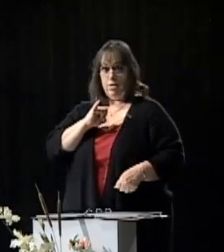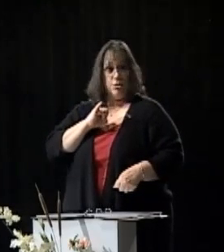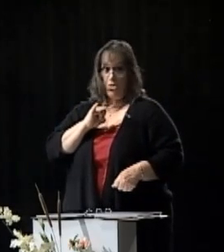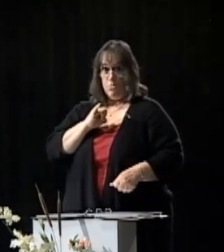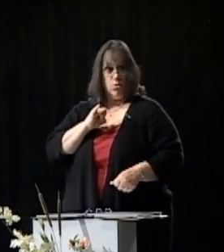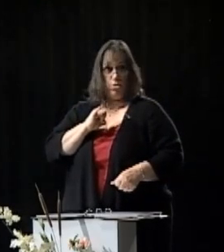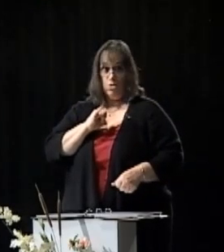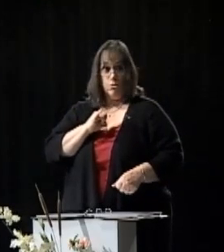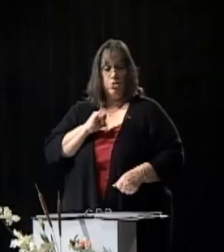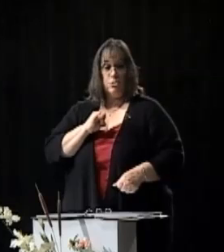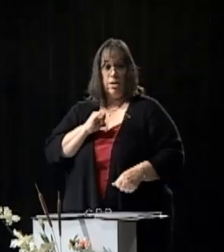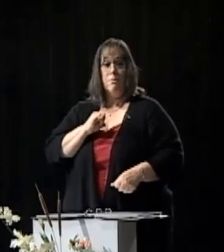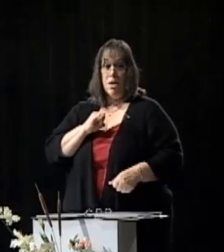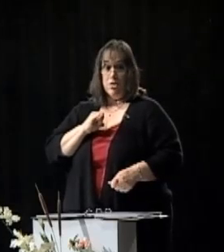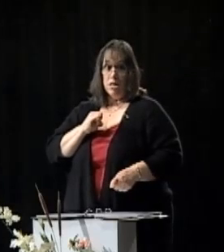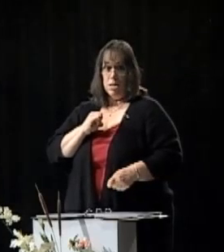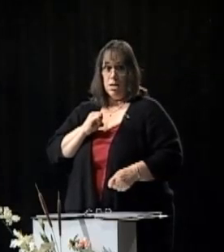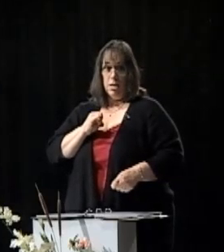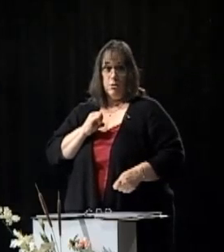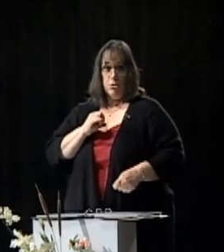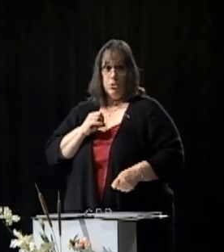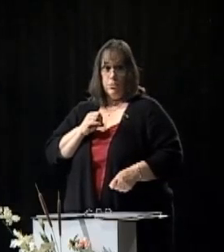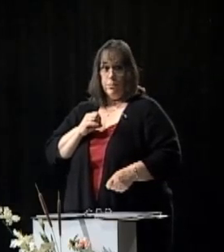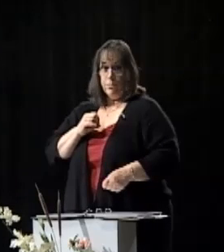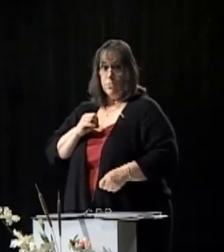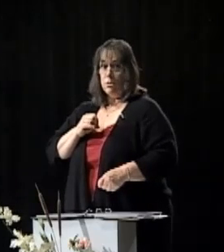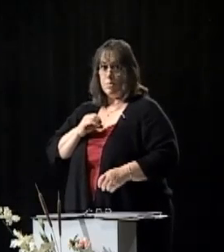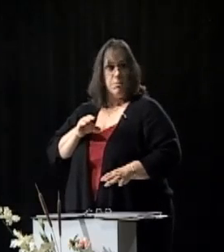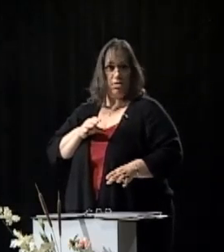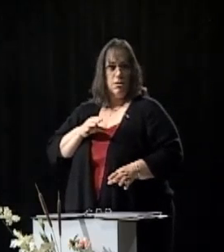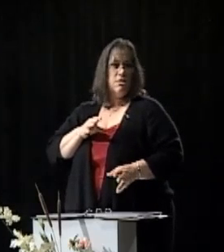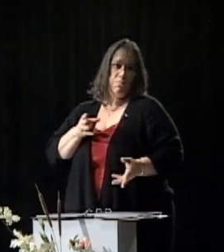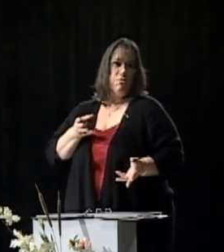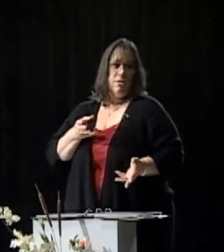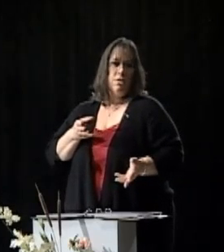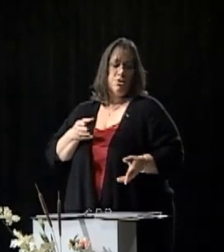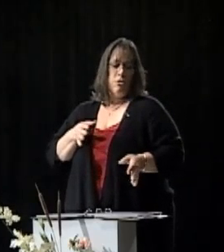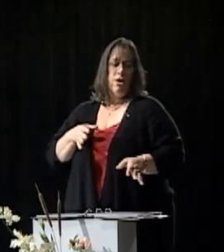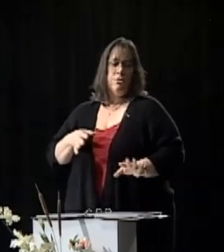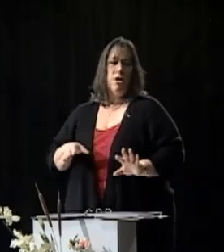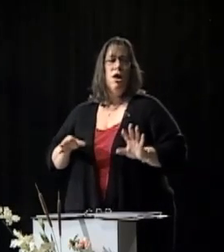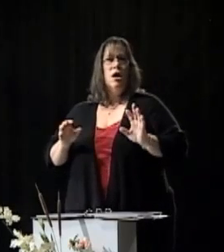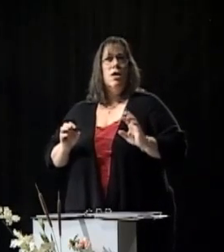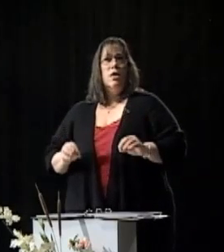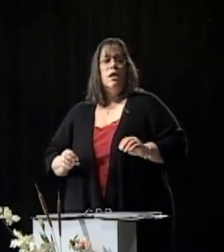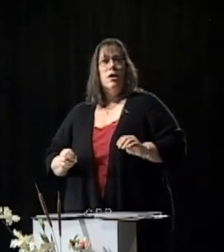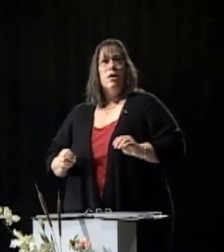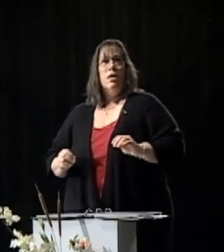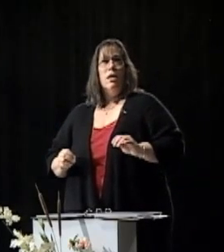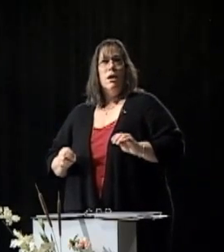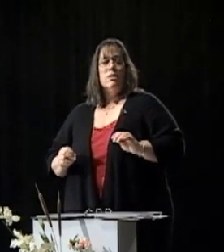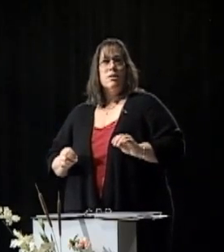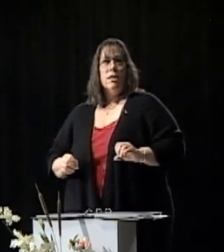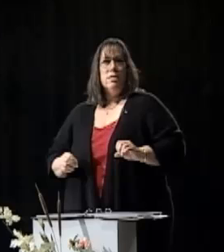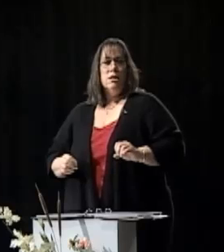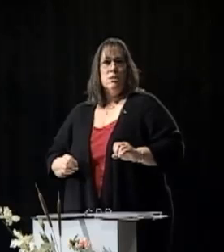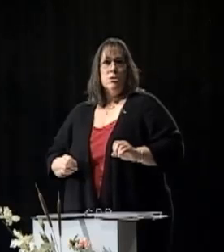not what we're doing. We're doing American Sign Language. It's a big. Is a lot of signed English